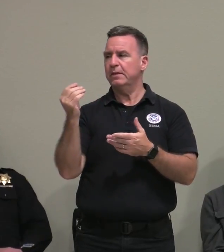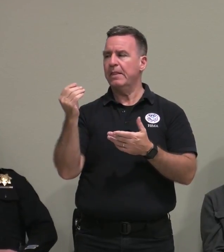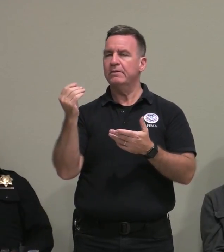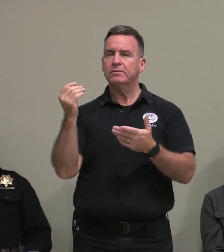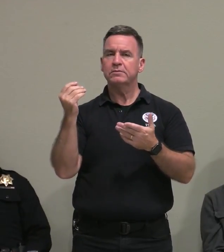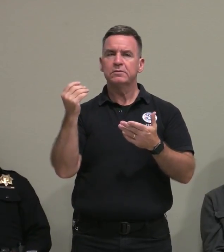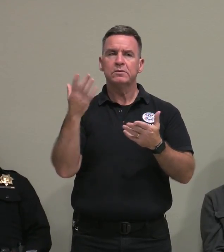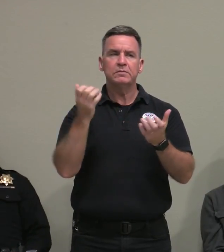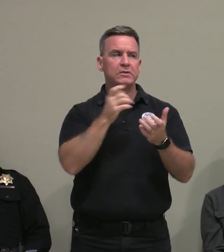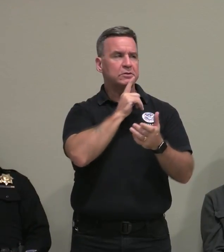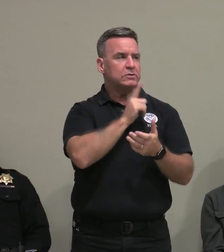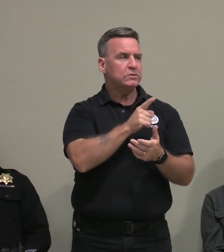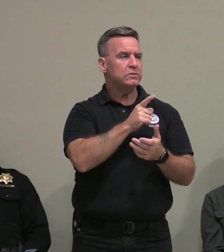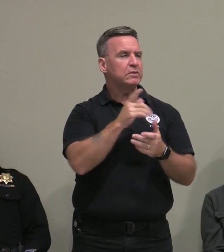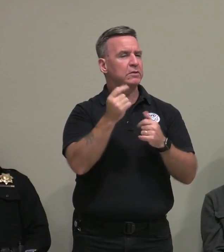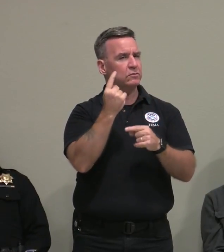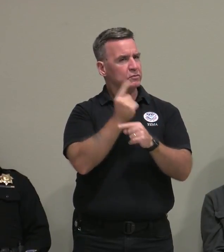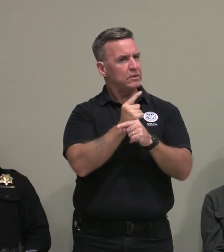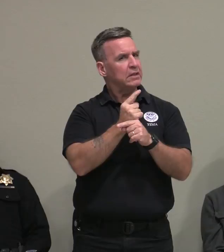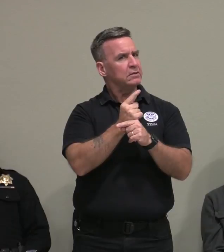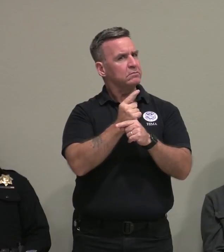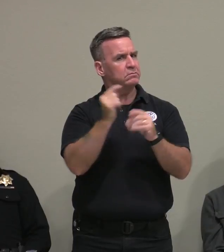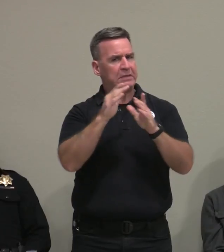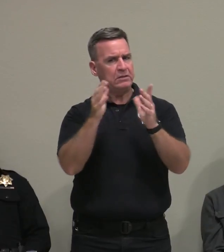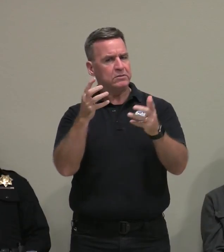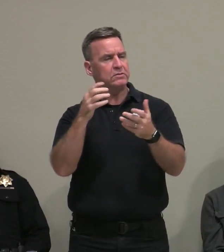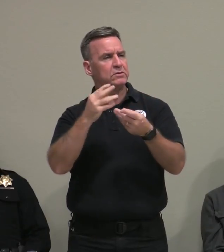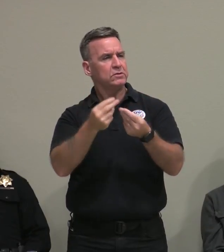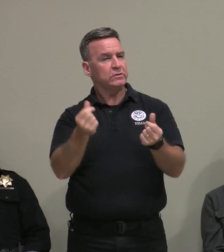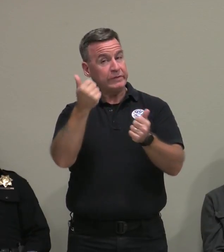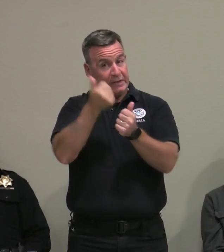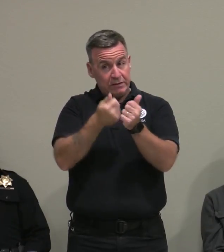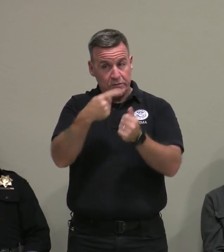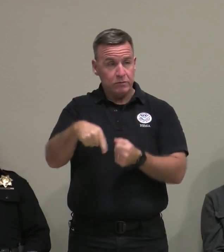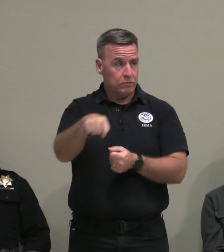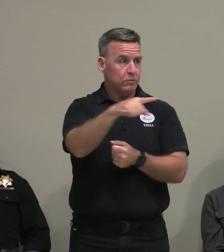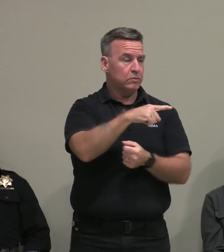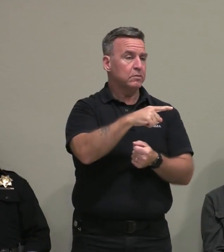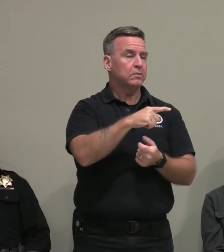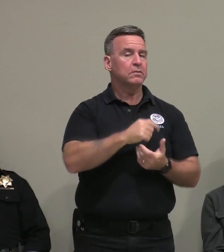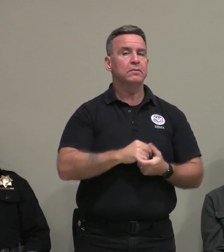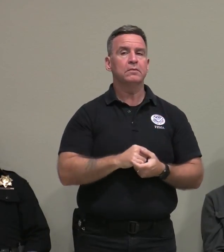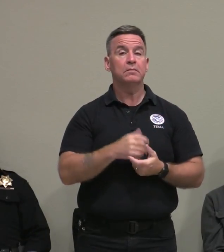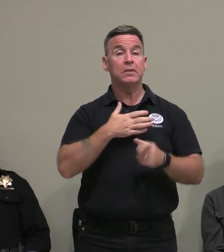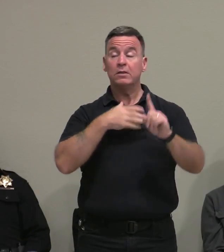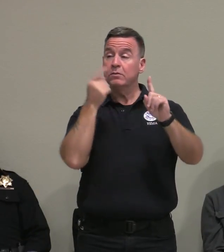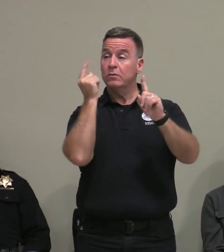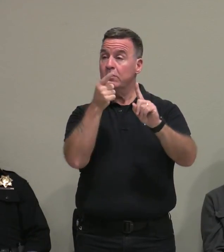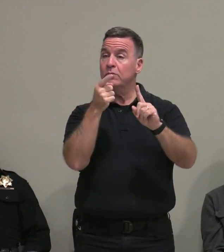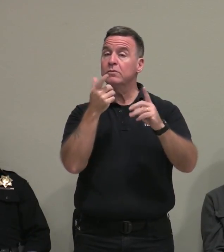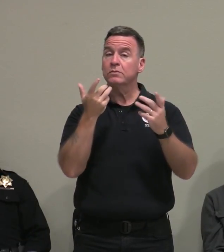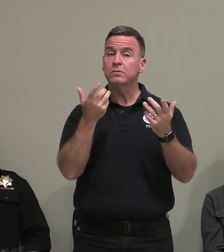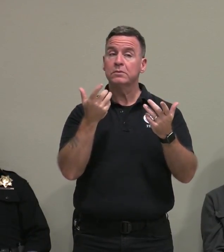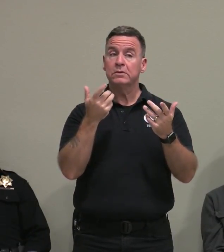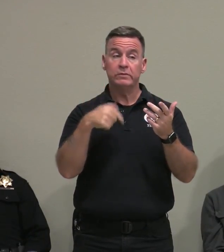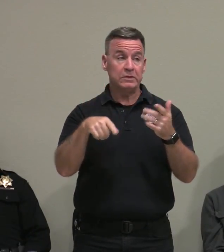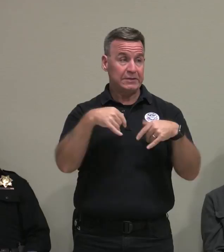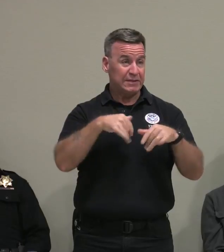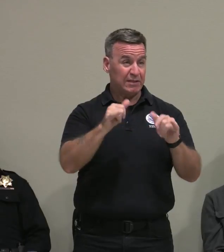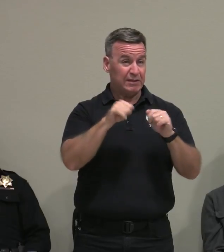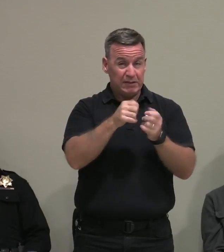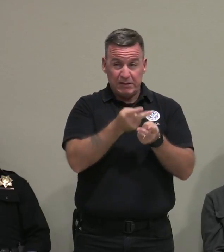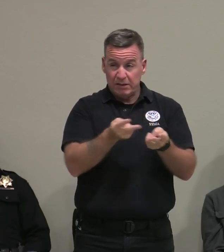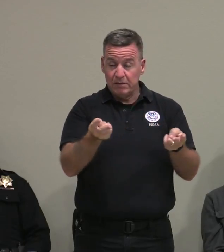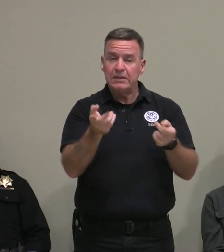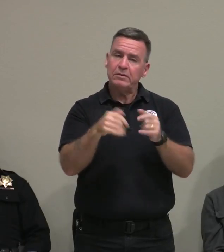want to make sure that we get the right housing solution for each of you. And my my goal is to get if you're still in a